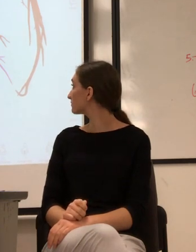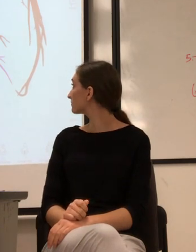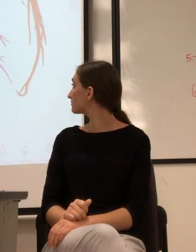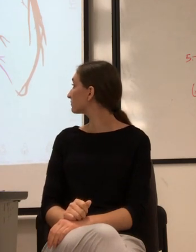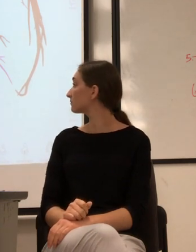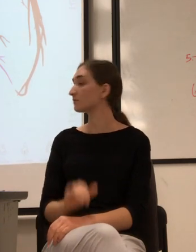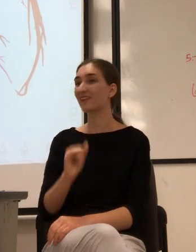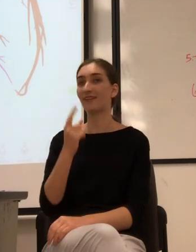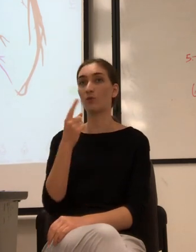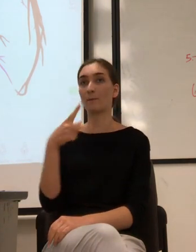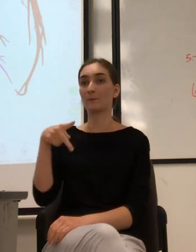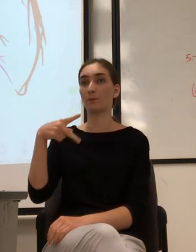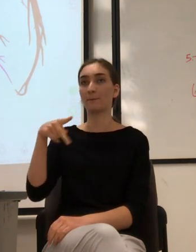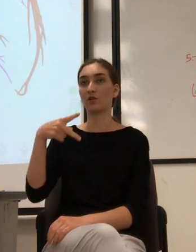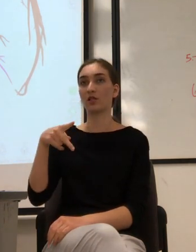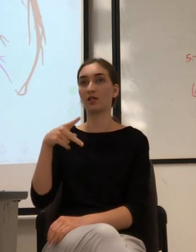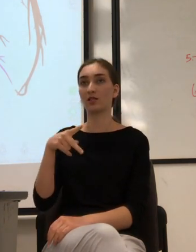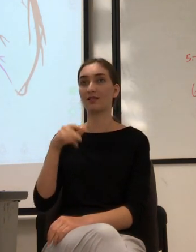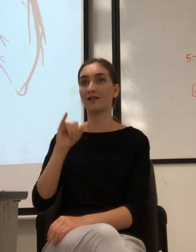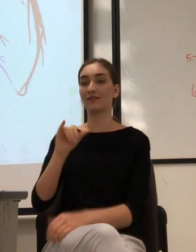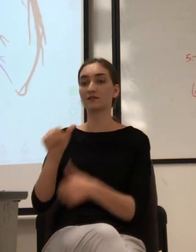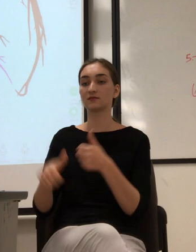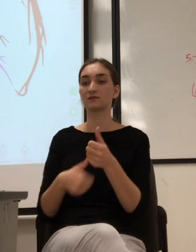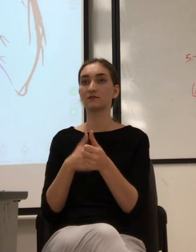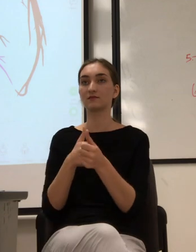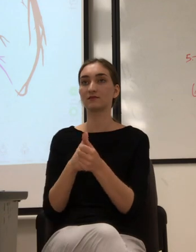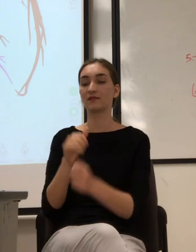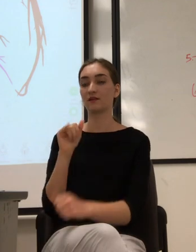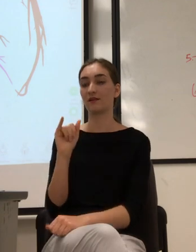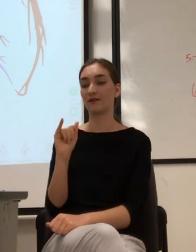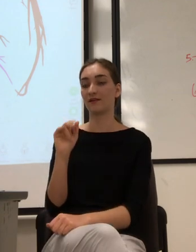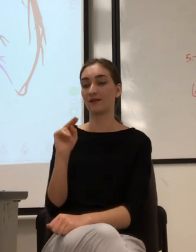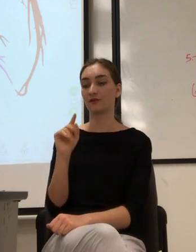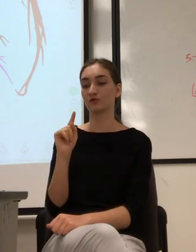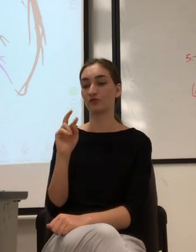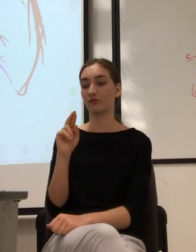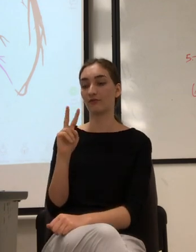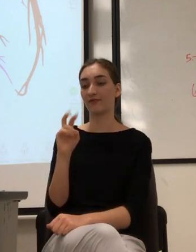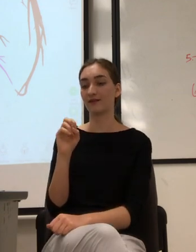Here it is. The one in purple is the posterior interventricular